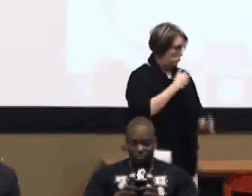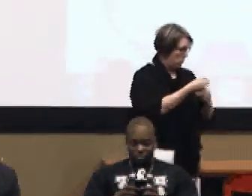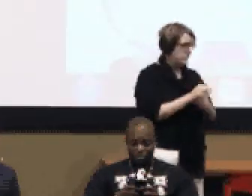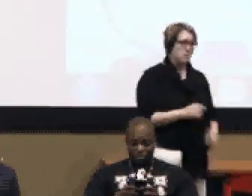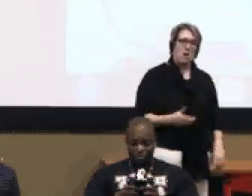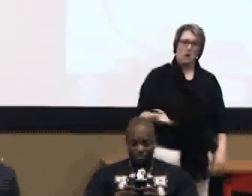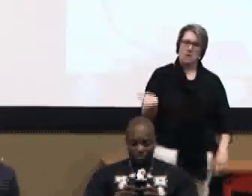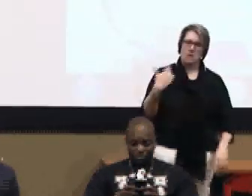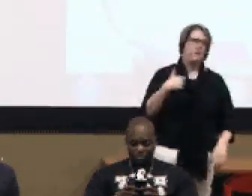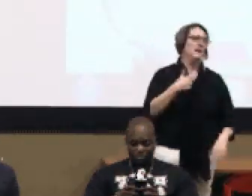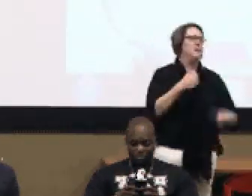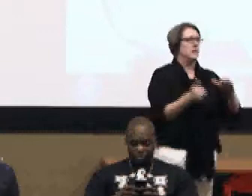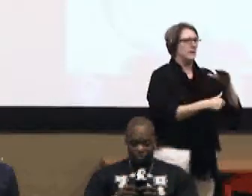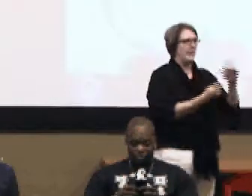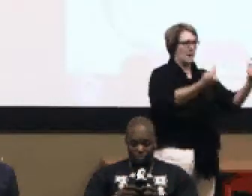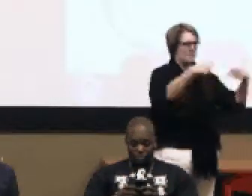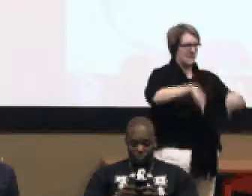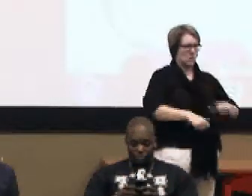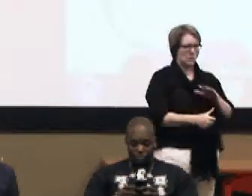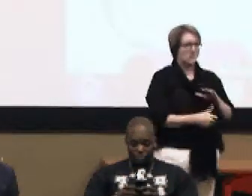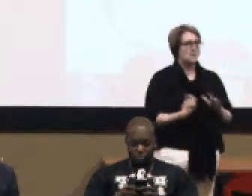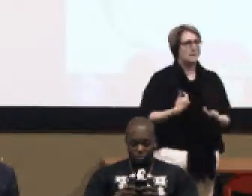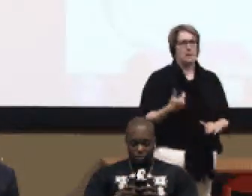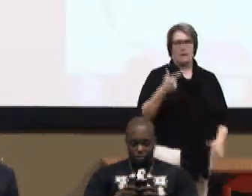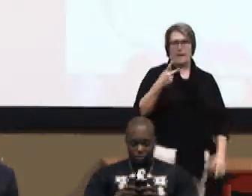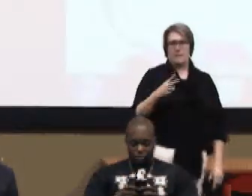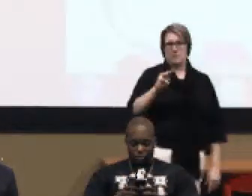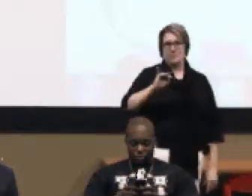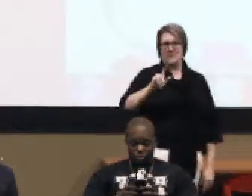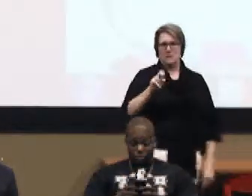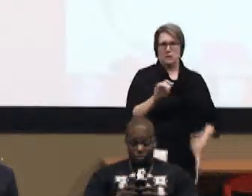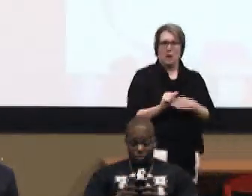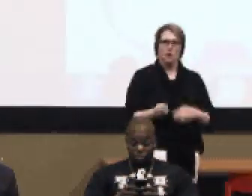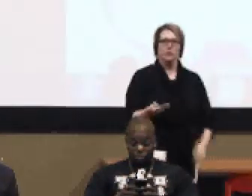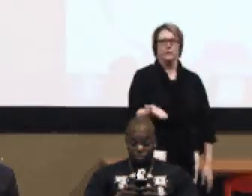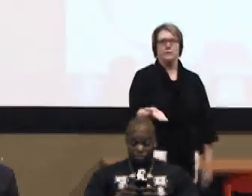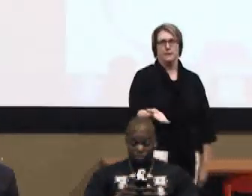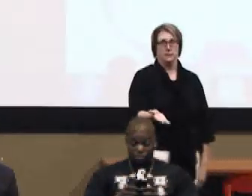my basement. I told him about the idea. And he goes, how about $500,000? And so